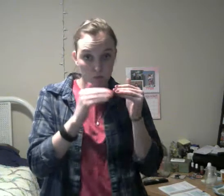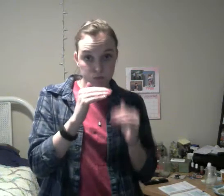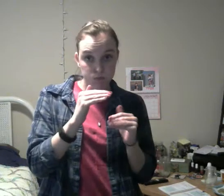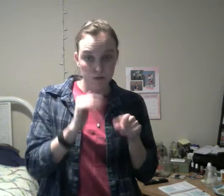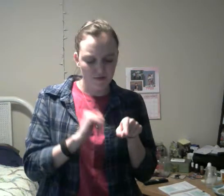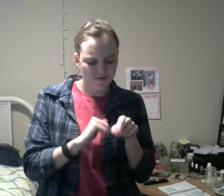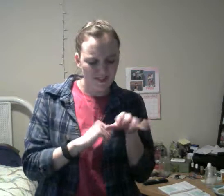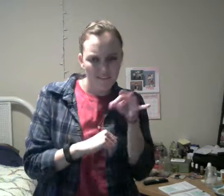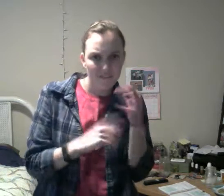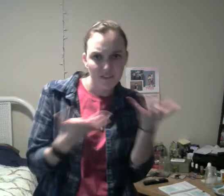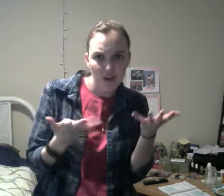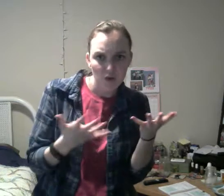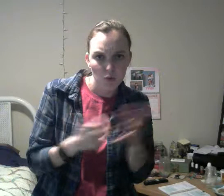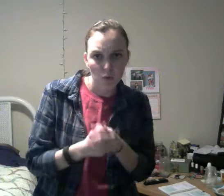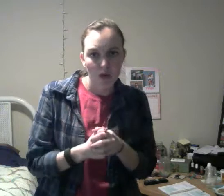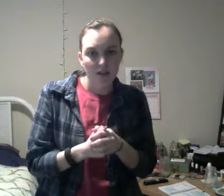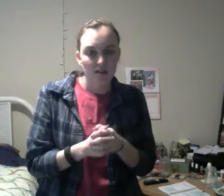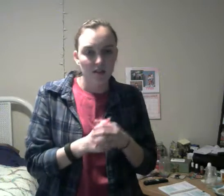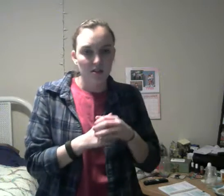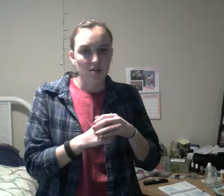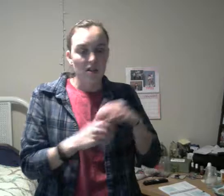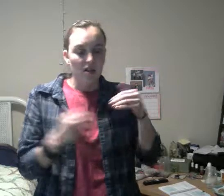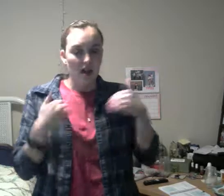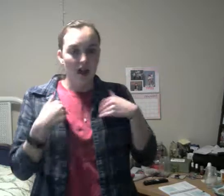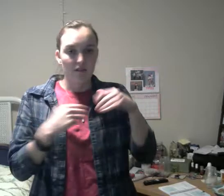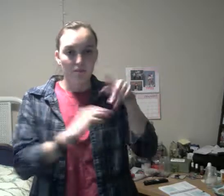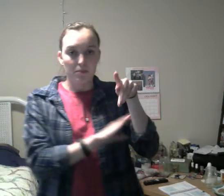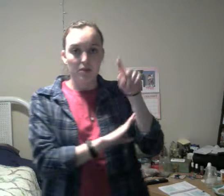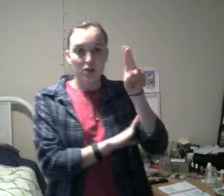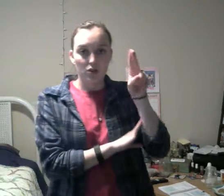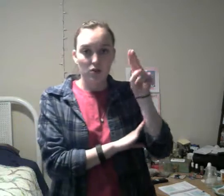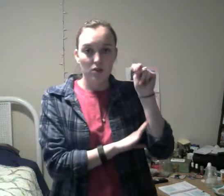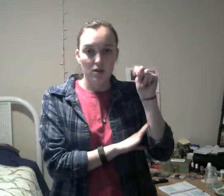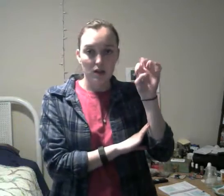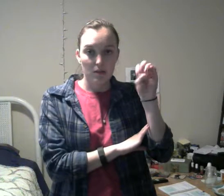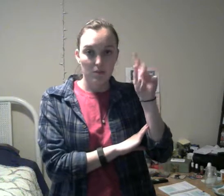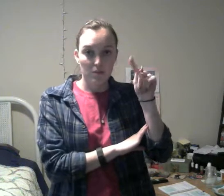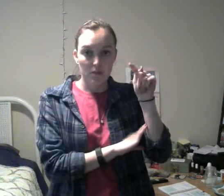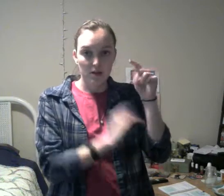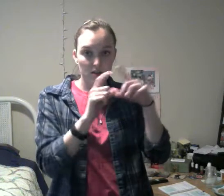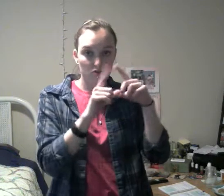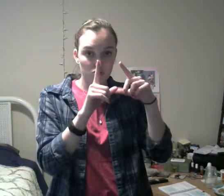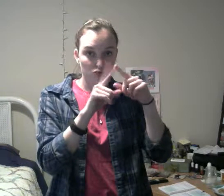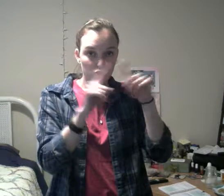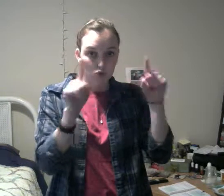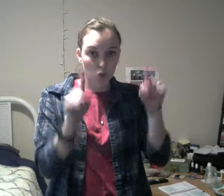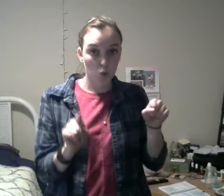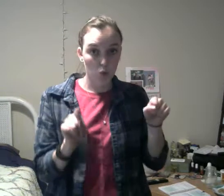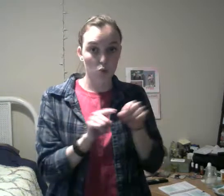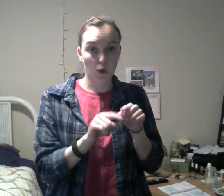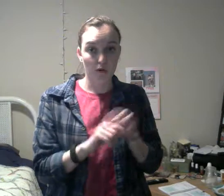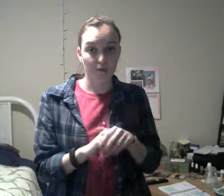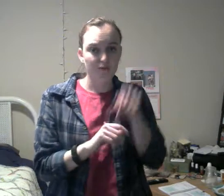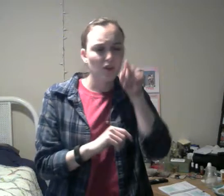that? Well, we could use a Punnett square to represent that. Essentially, these would be the gametes. Sorry, you can't see that. The gametes of one parent. These would be